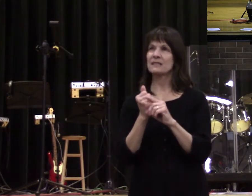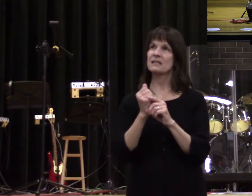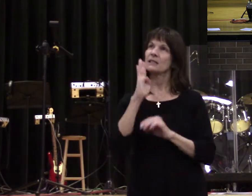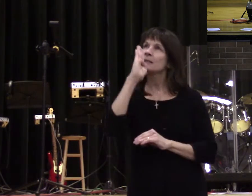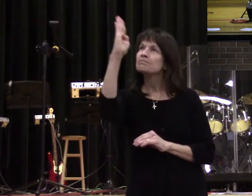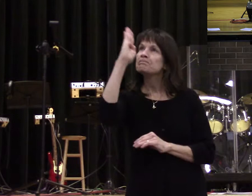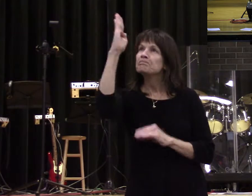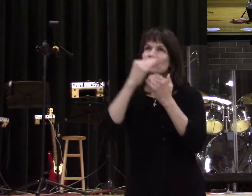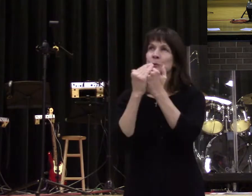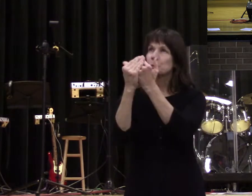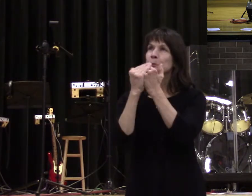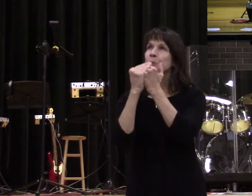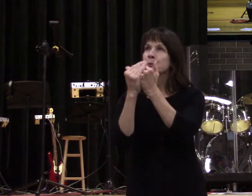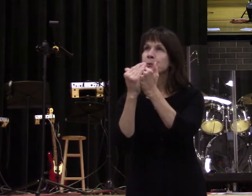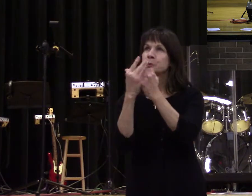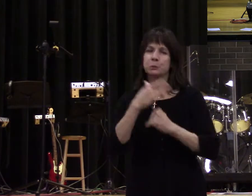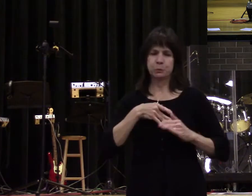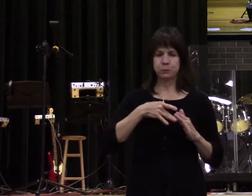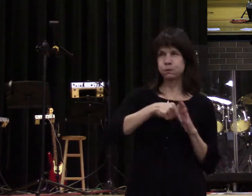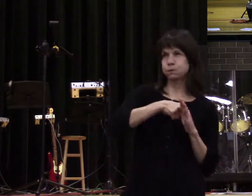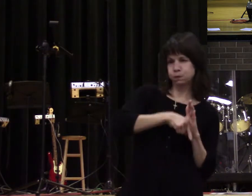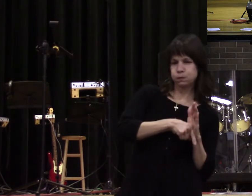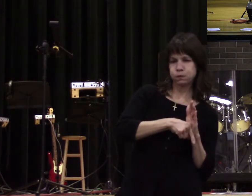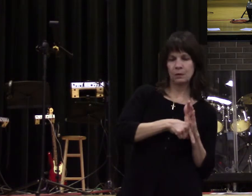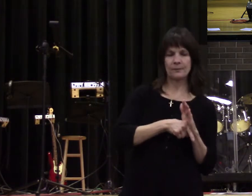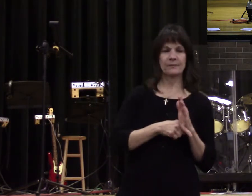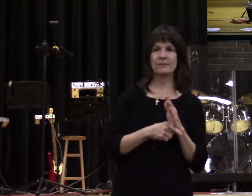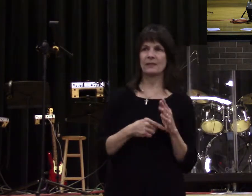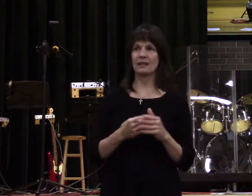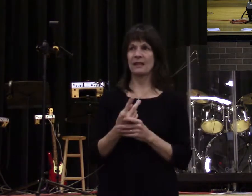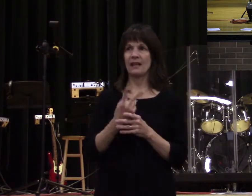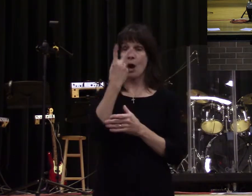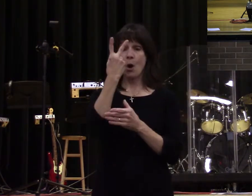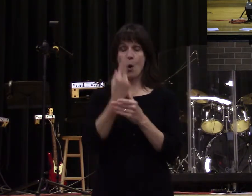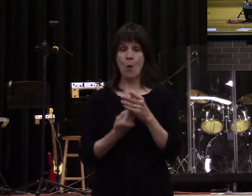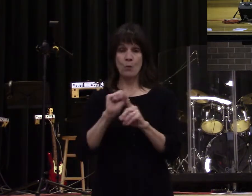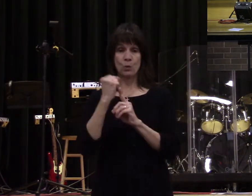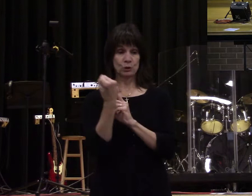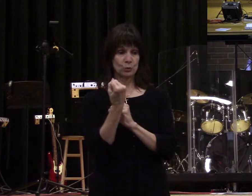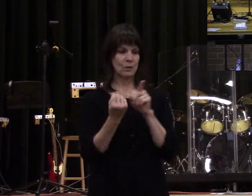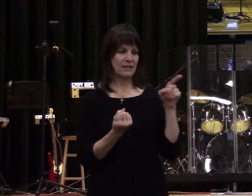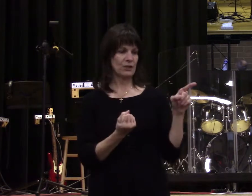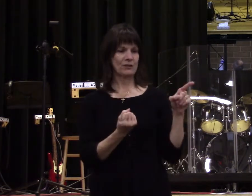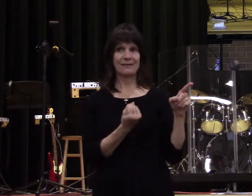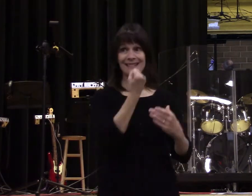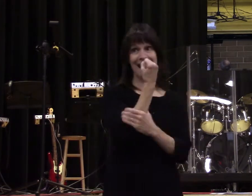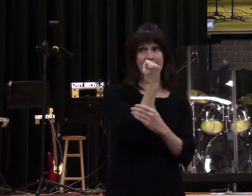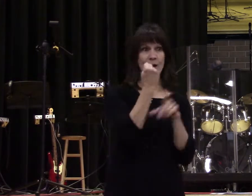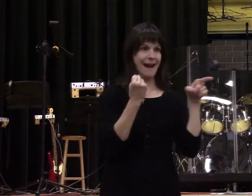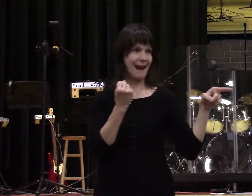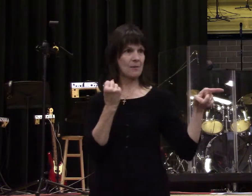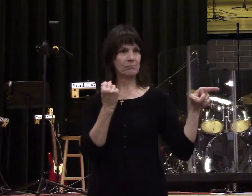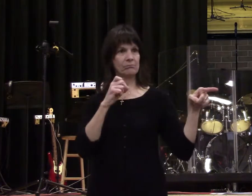worshipers are. When you look at Abraham and you look at the wise men, when they worshiped, that was something that was huge in them. It wasn't